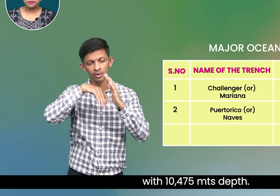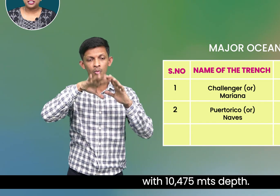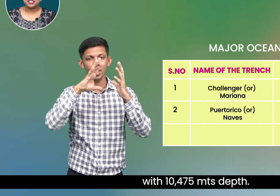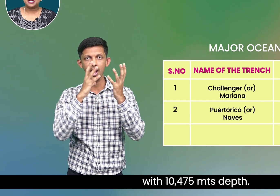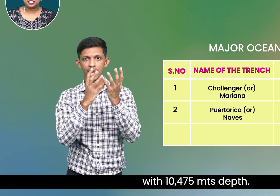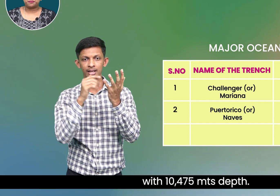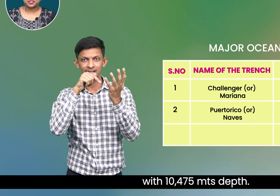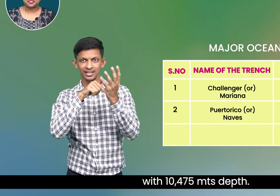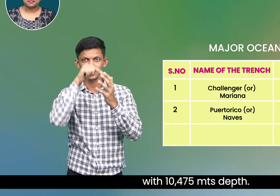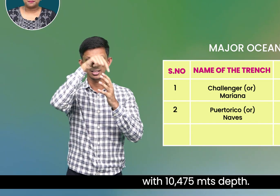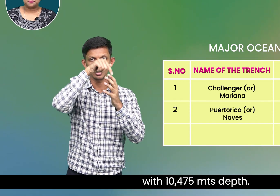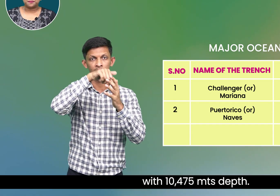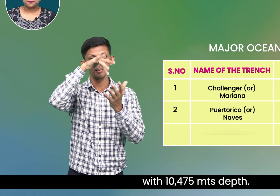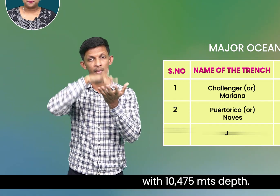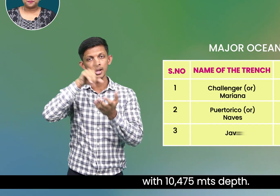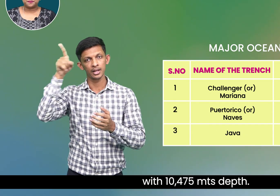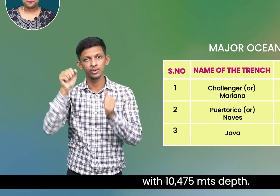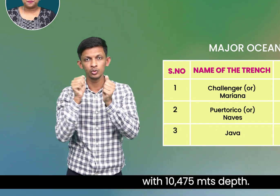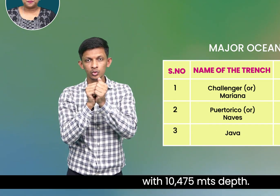10,475 meters depth.